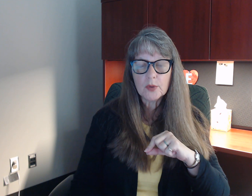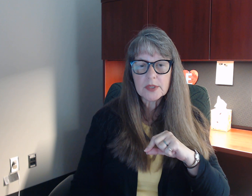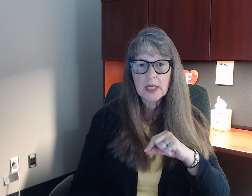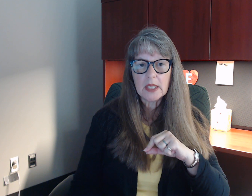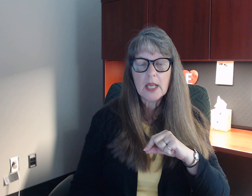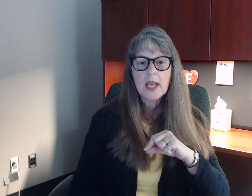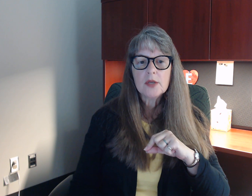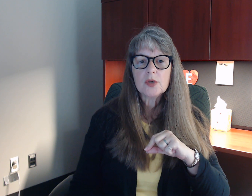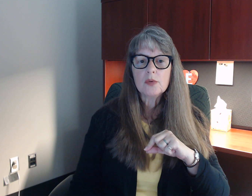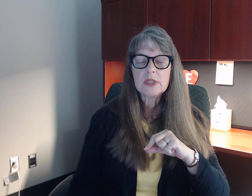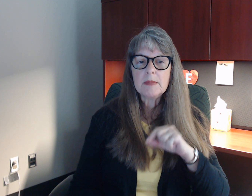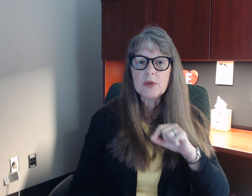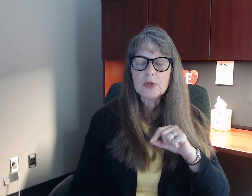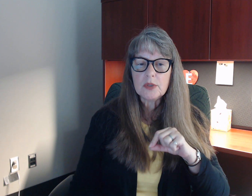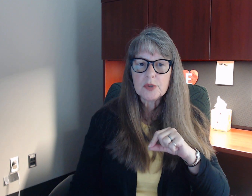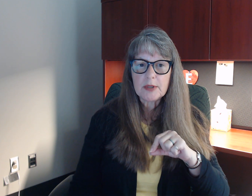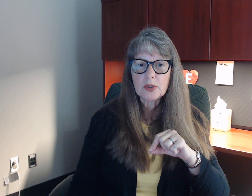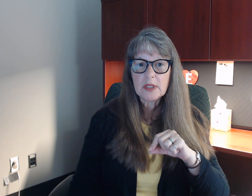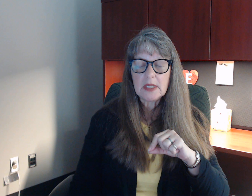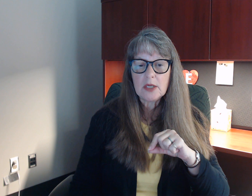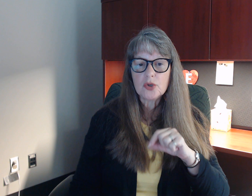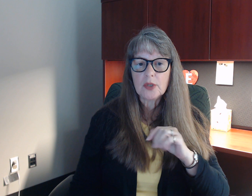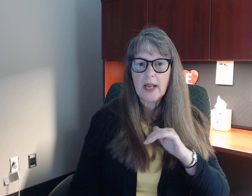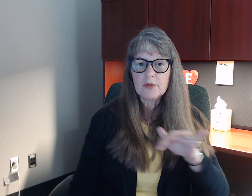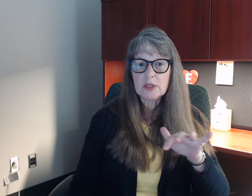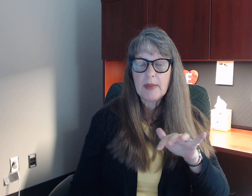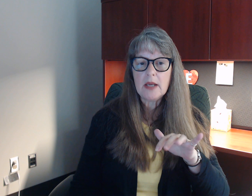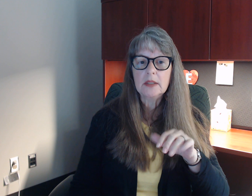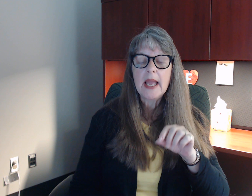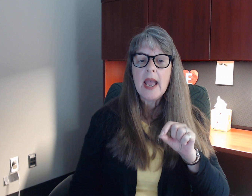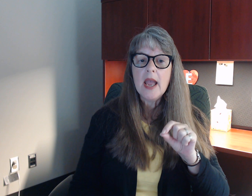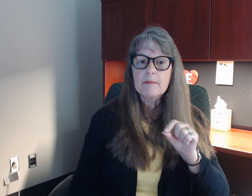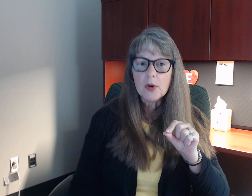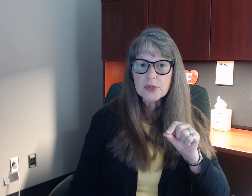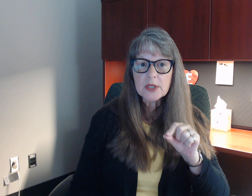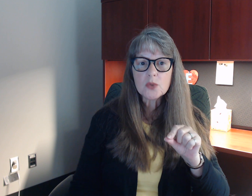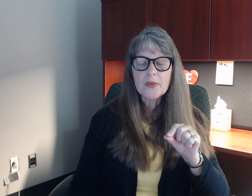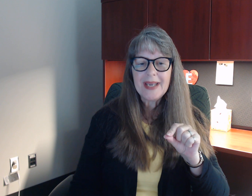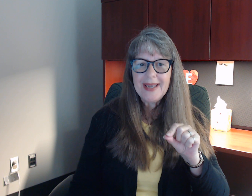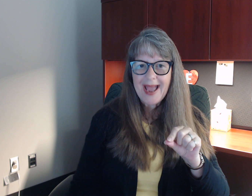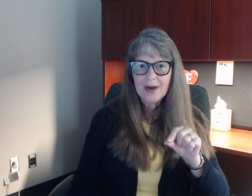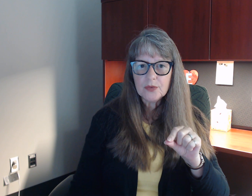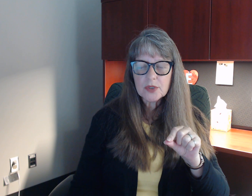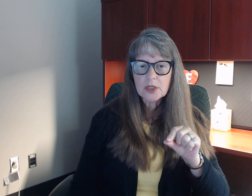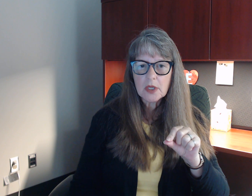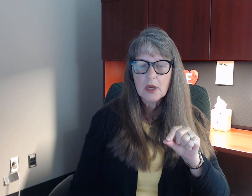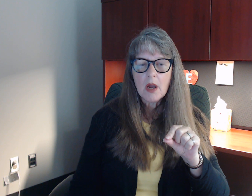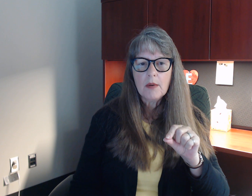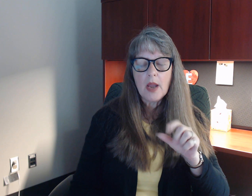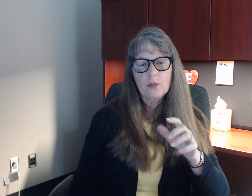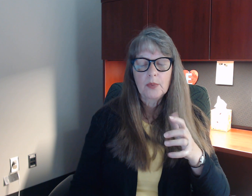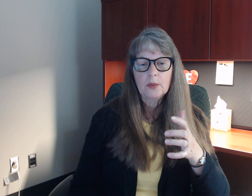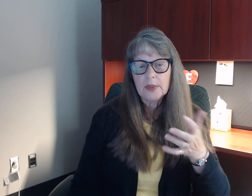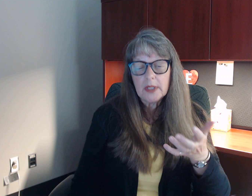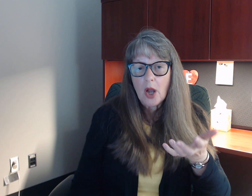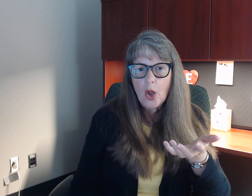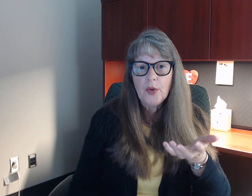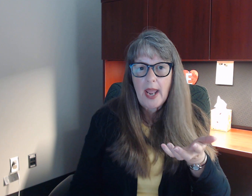is in it? So some of those little specialty things you're going to have to spell. And most things with nouns, well, really all nouns